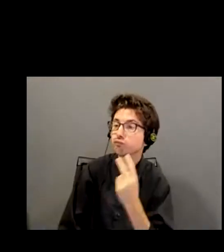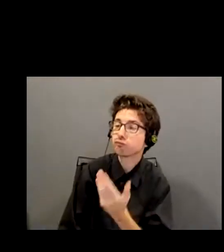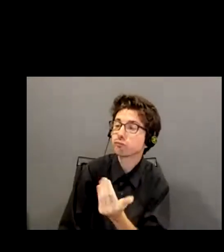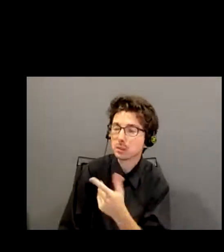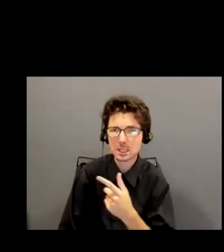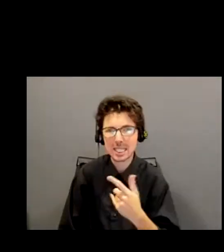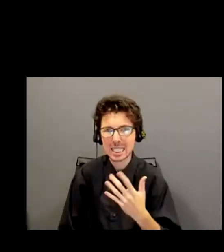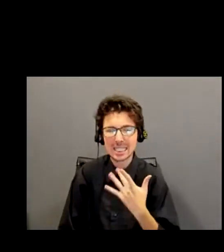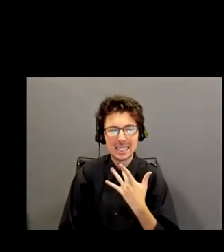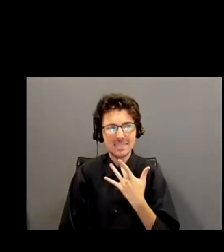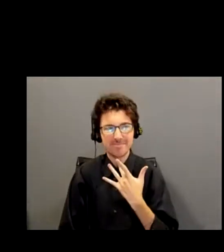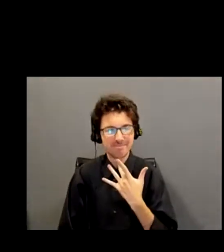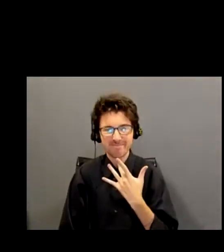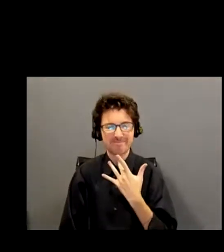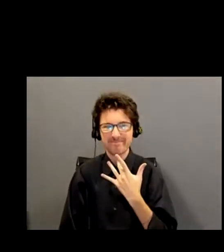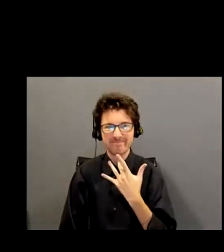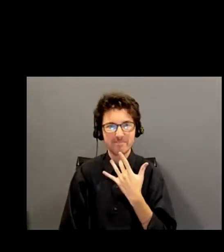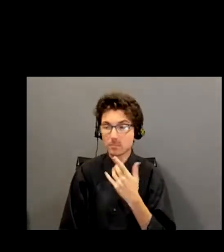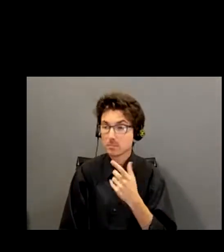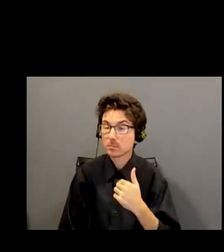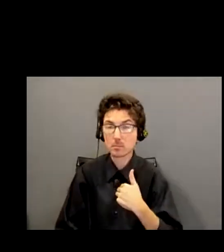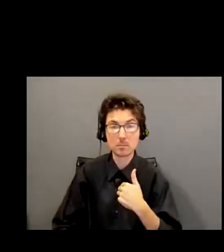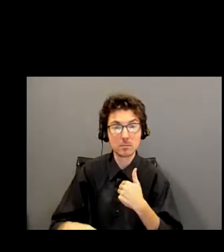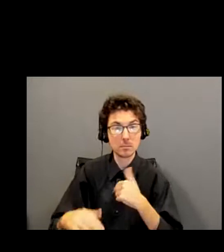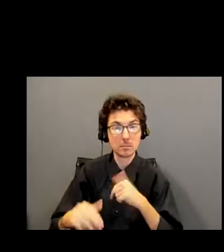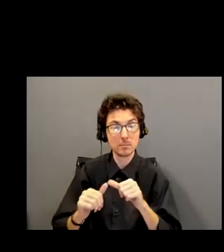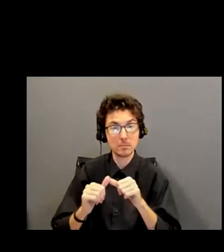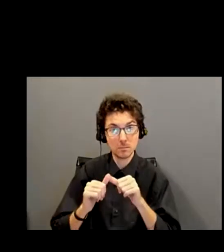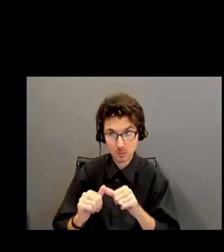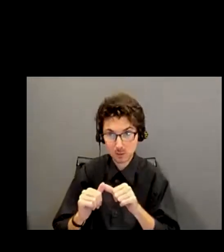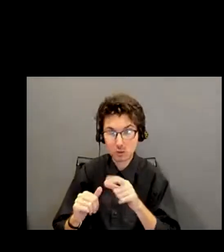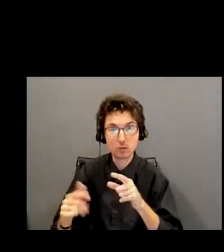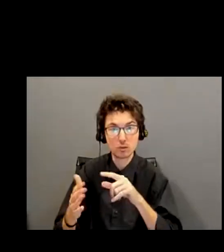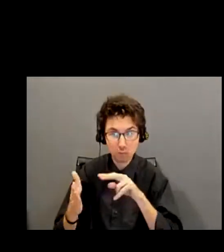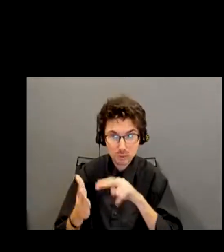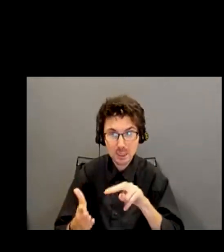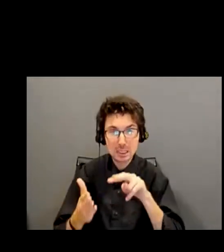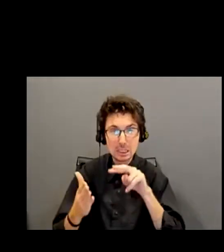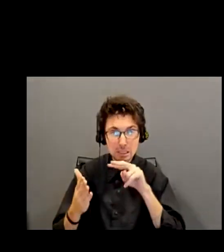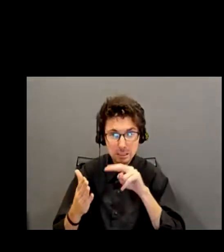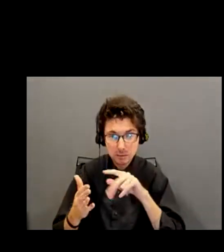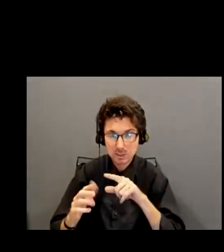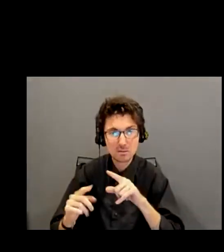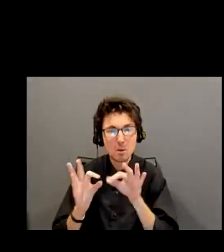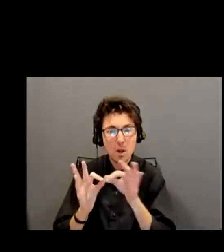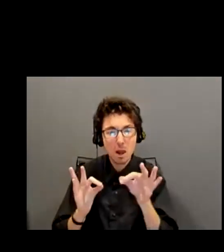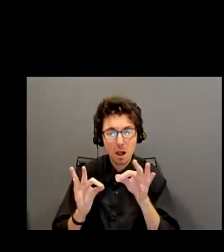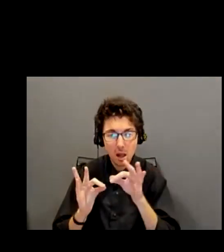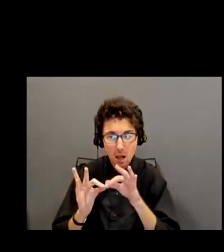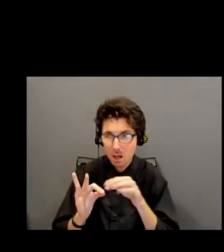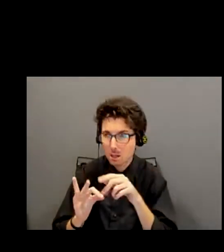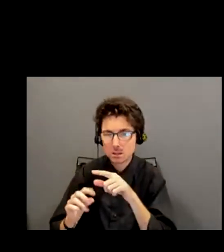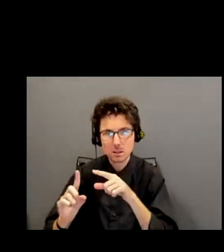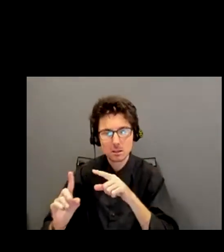I started reading the text myself. And after a few lines that I read, he suddenly got